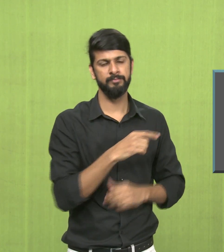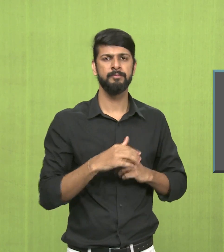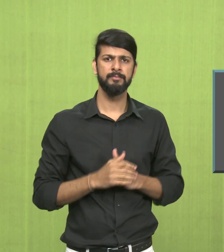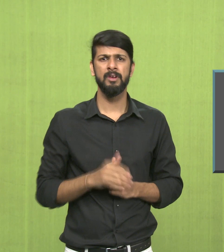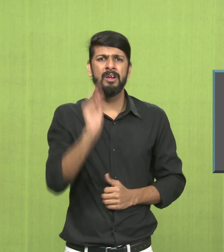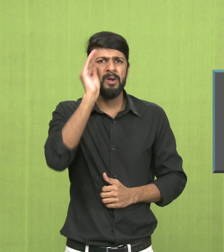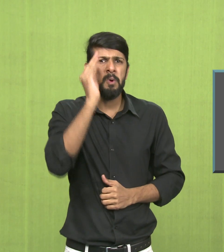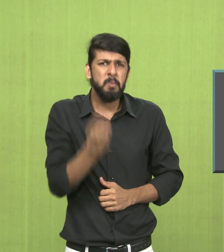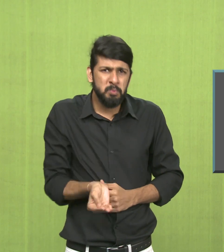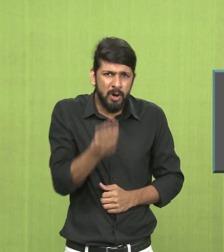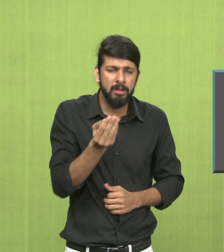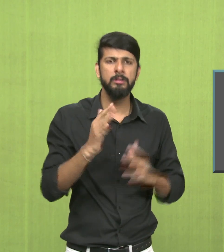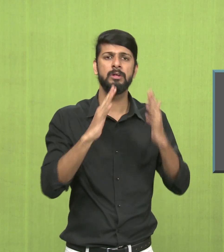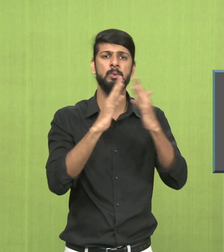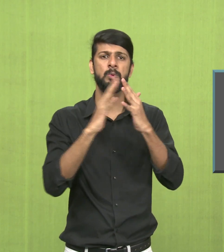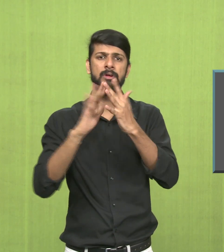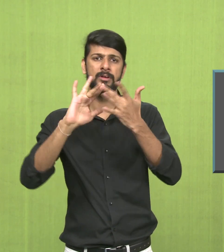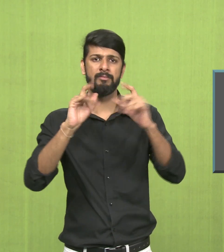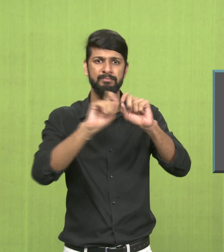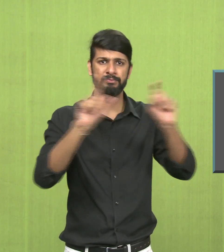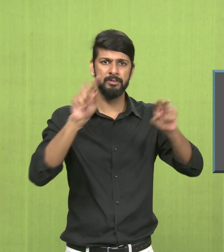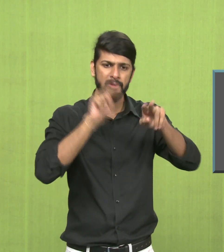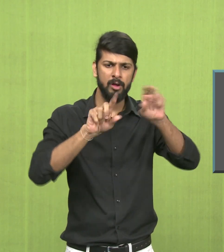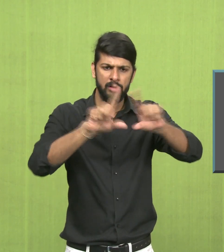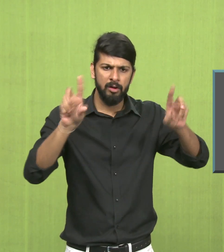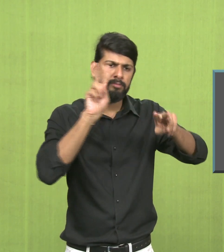signlanguage@nios.ac.in. For more information, you may visit